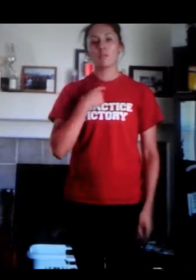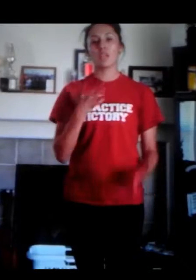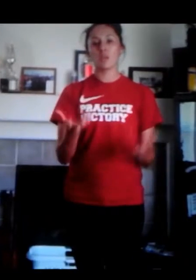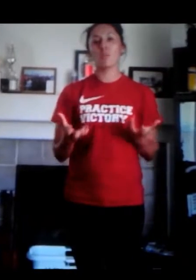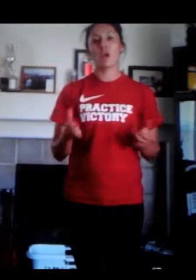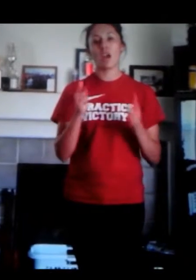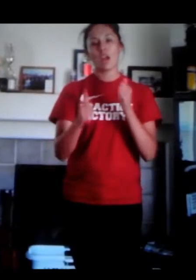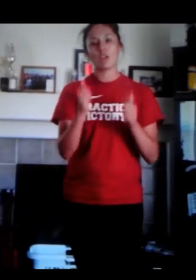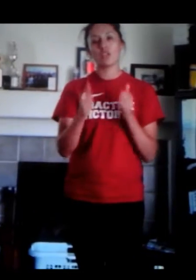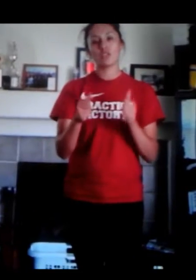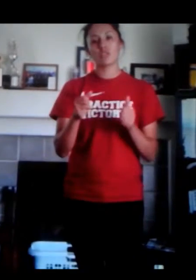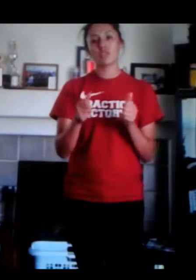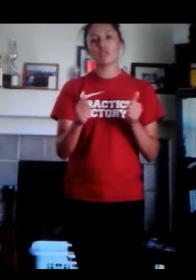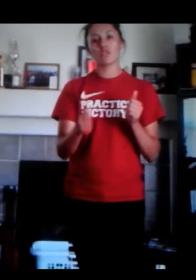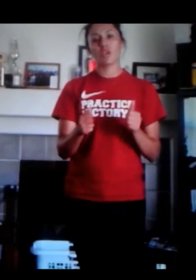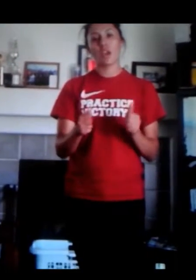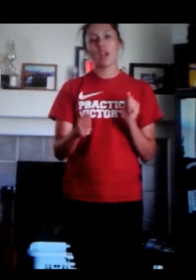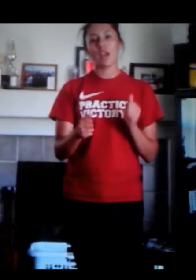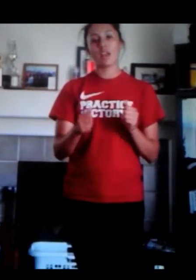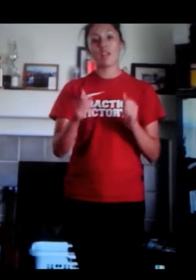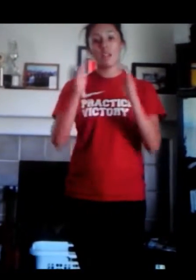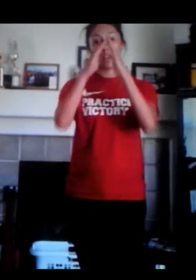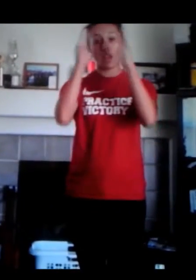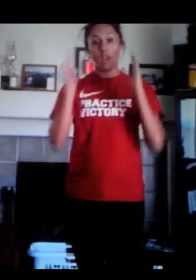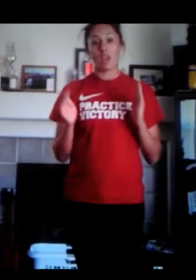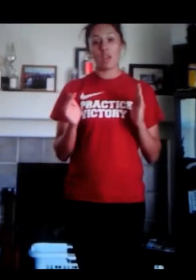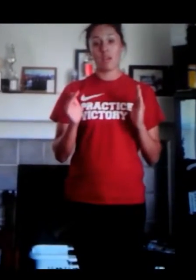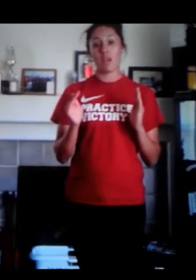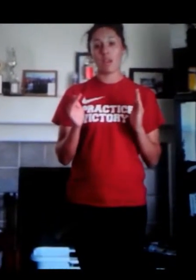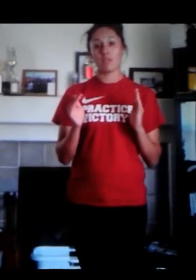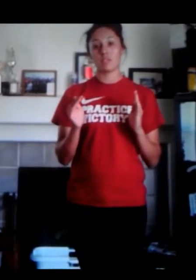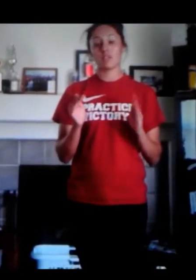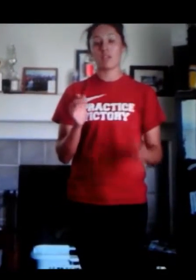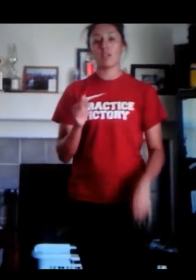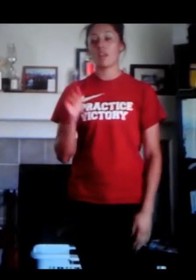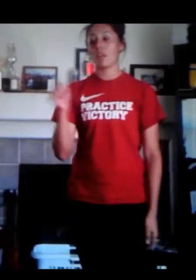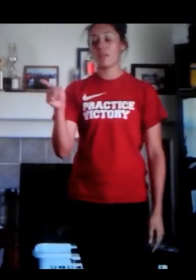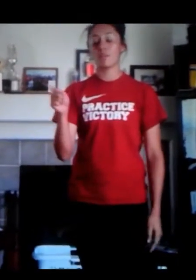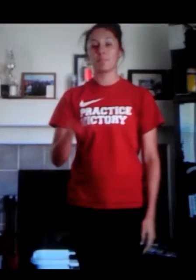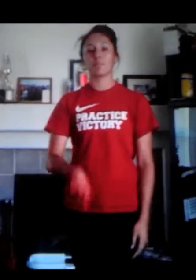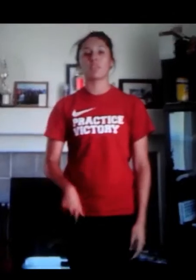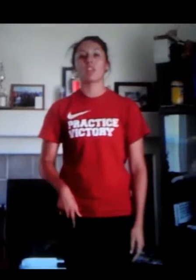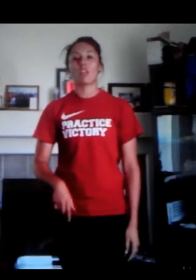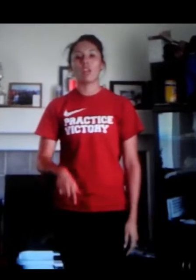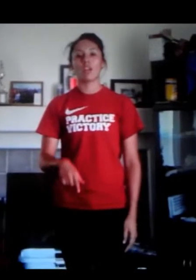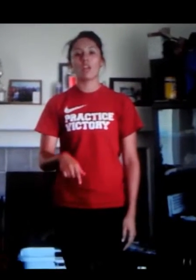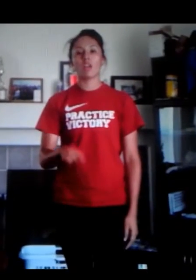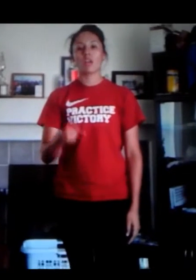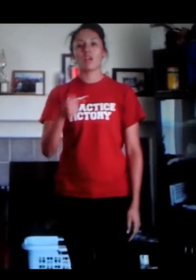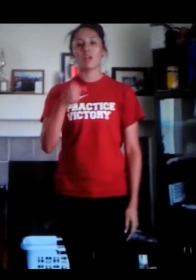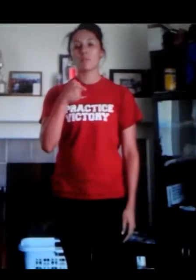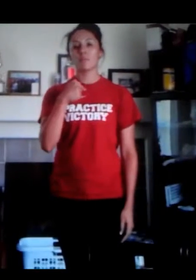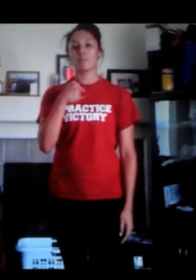He didn't get out, so I was going to drive him to his house.